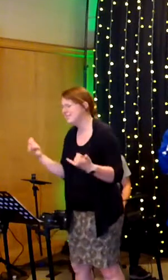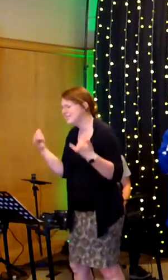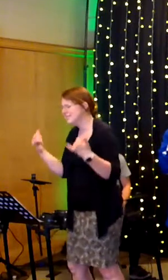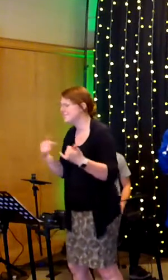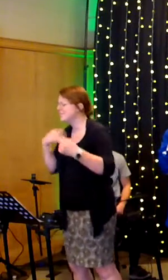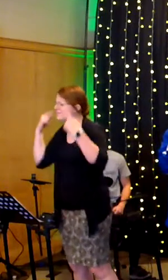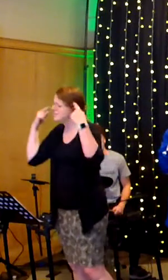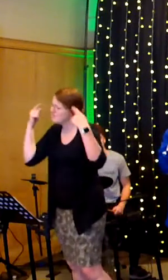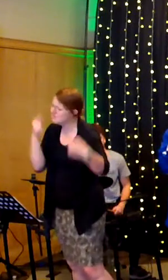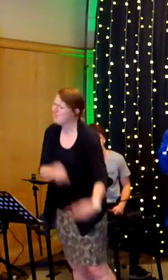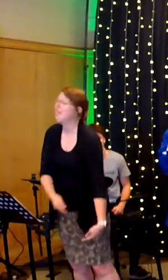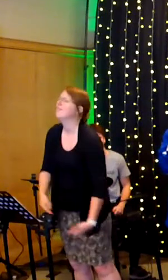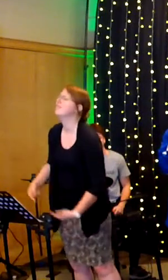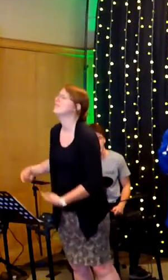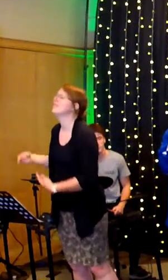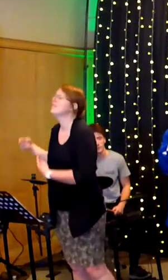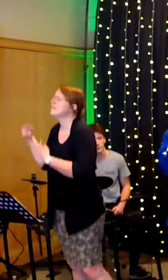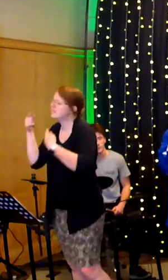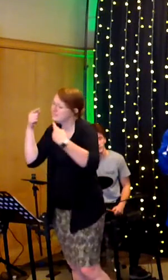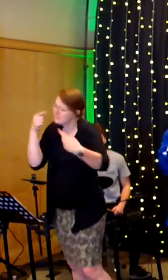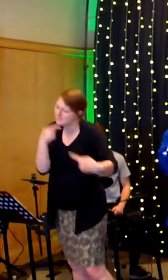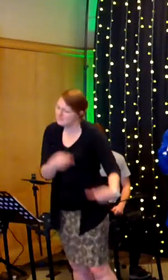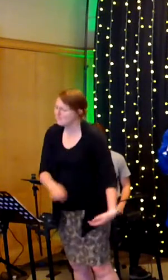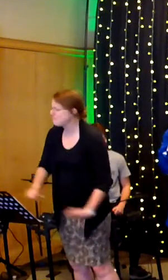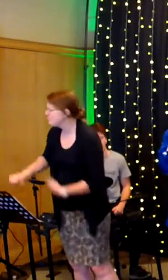As I walk through the